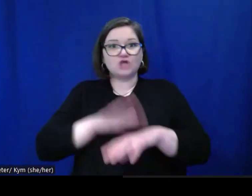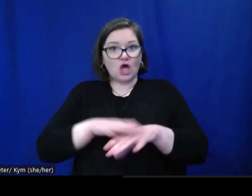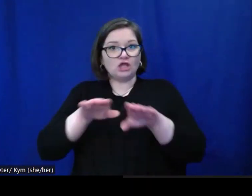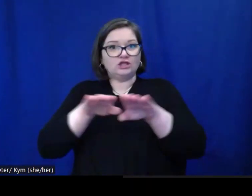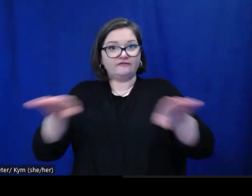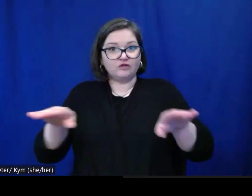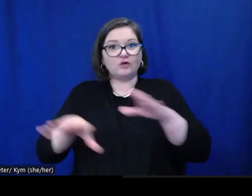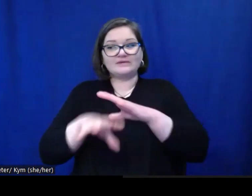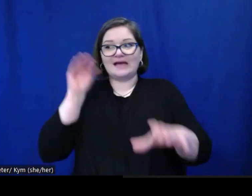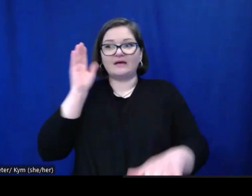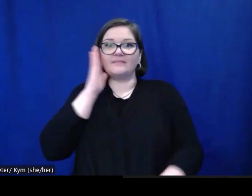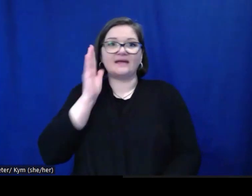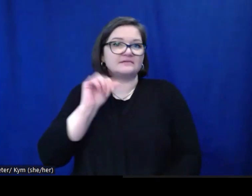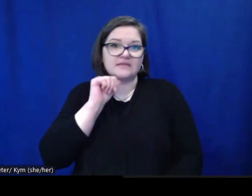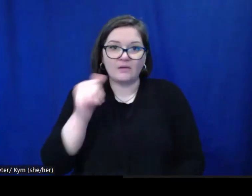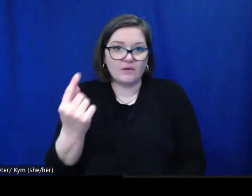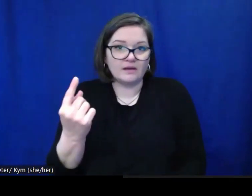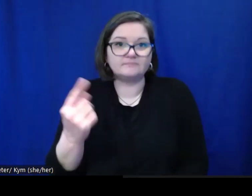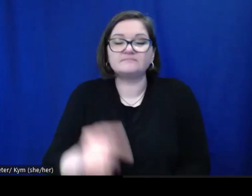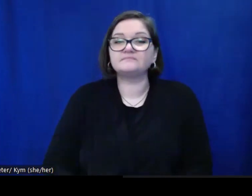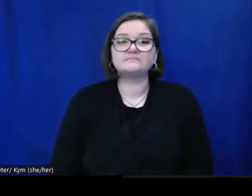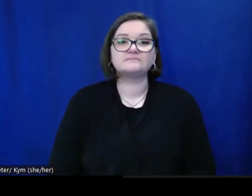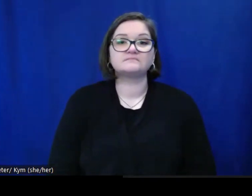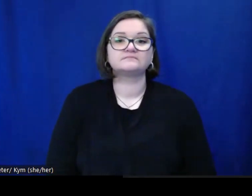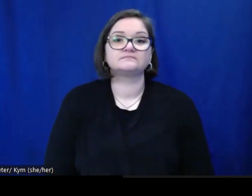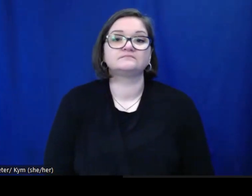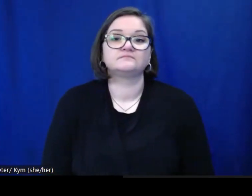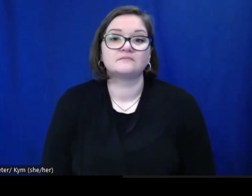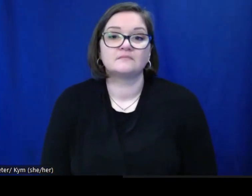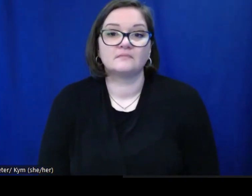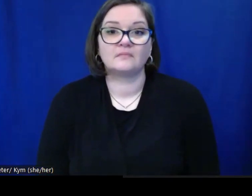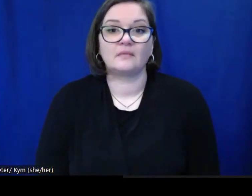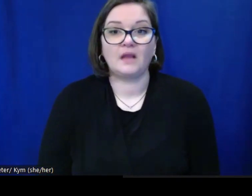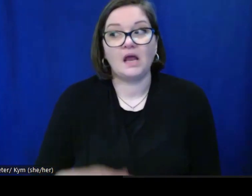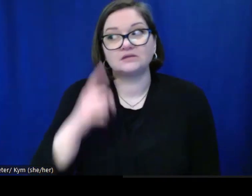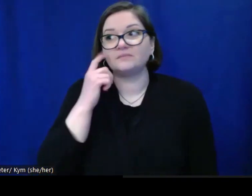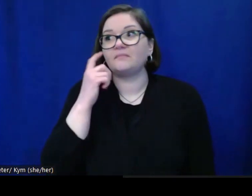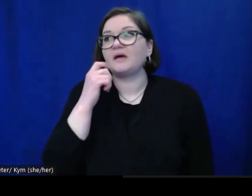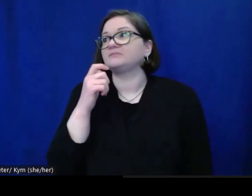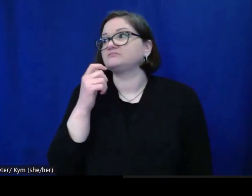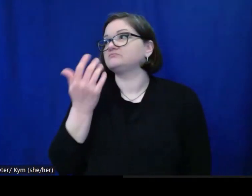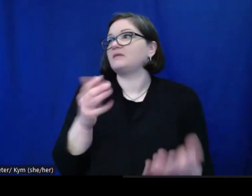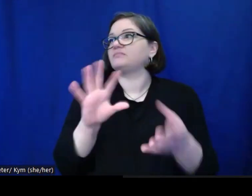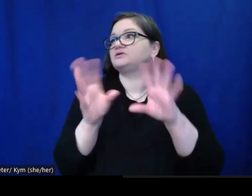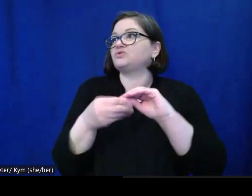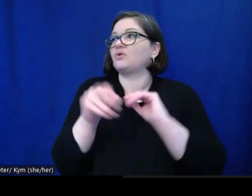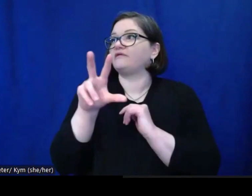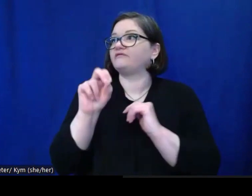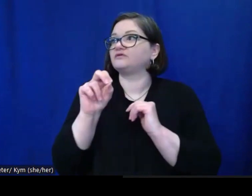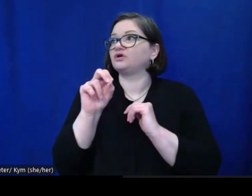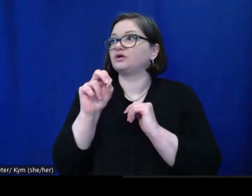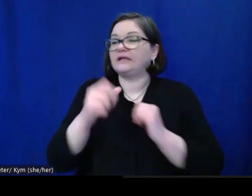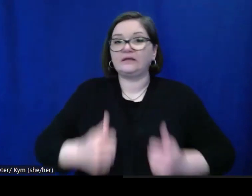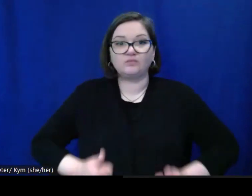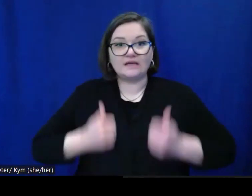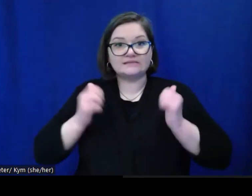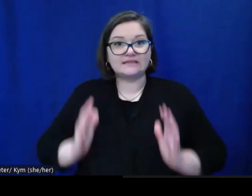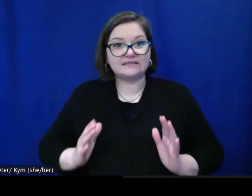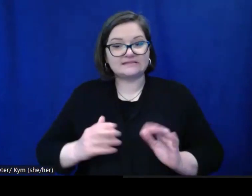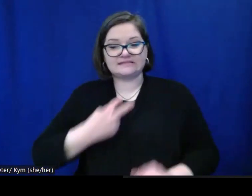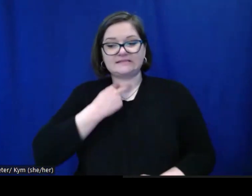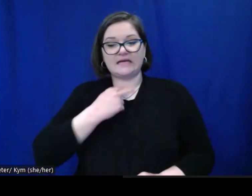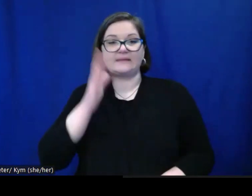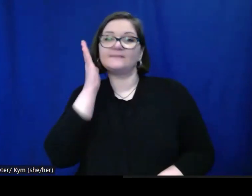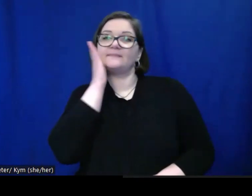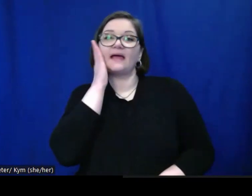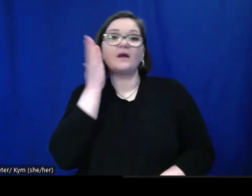was out of bed. No one. It was probably 30 residents, all confined to bed because they only